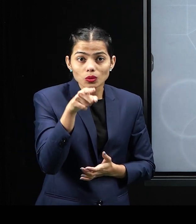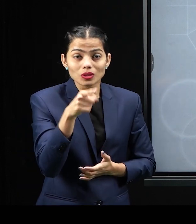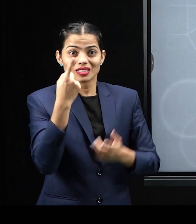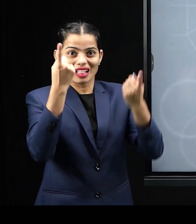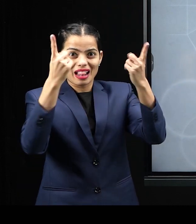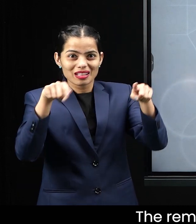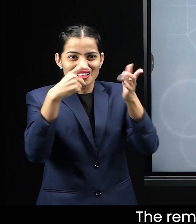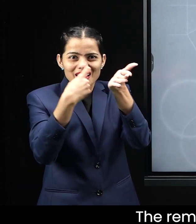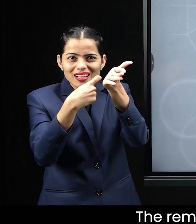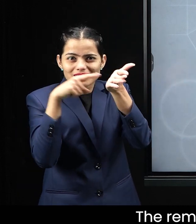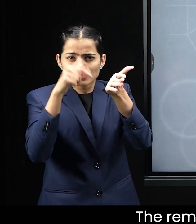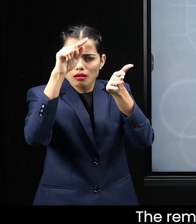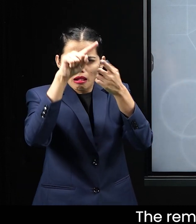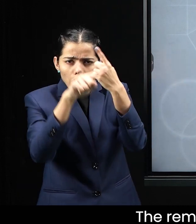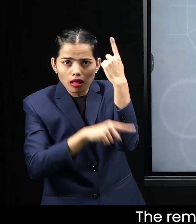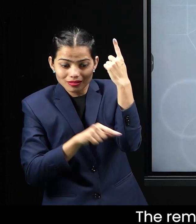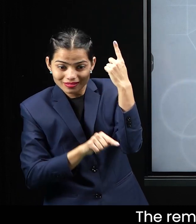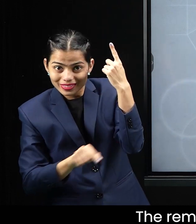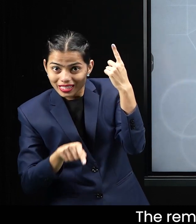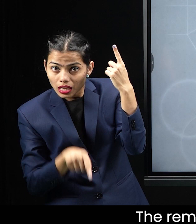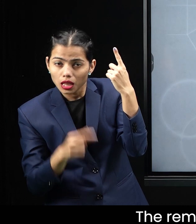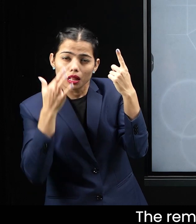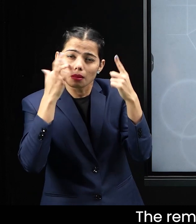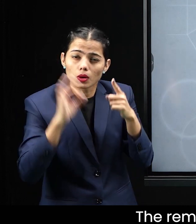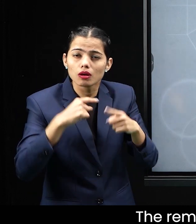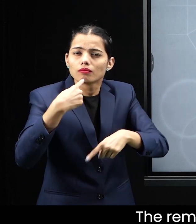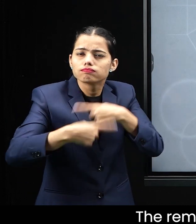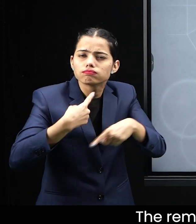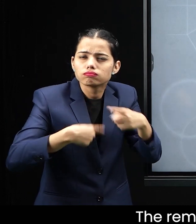Note: the remainder is always less than the divisor.